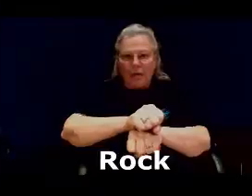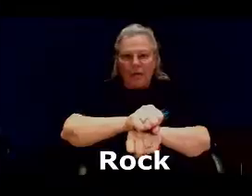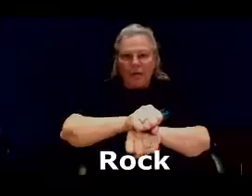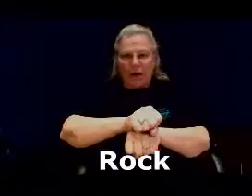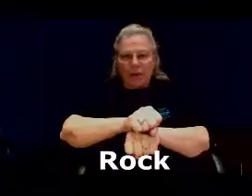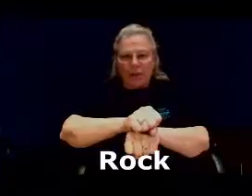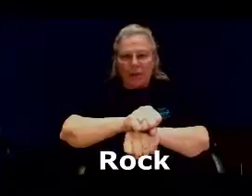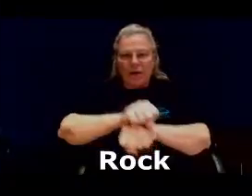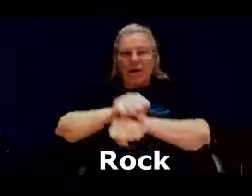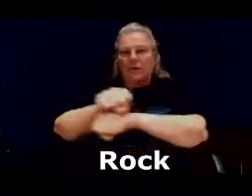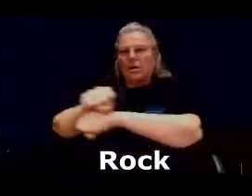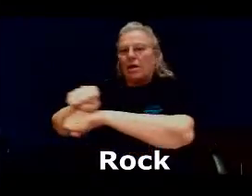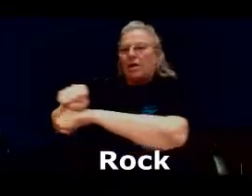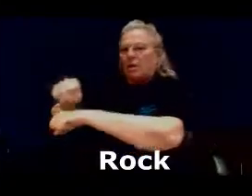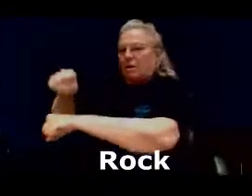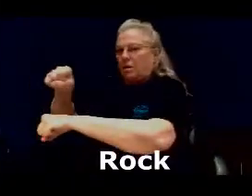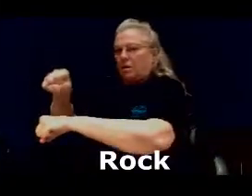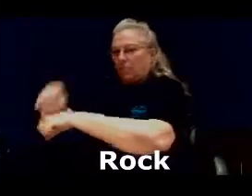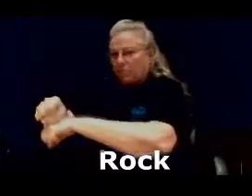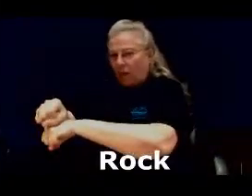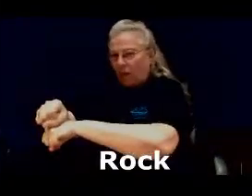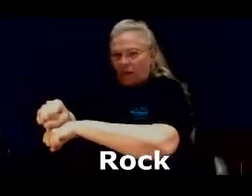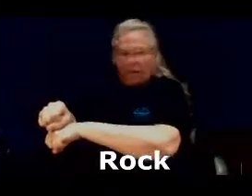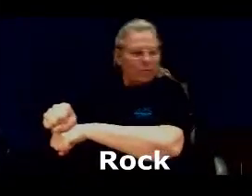the non-dominant hand. Rock.